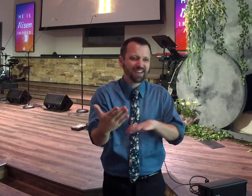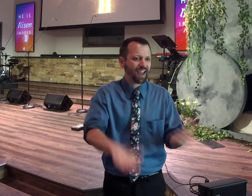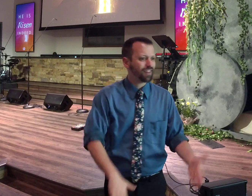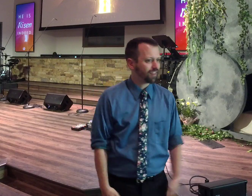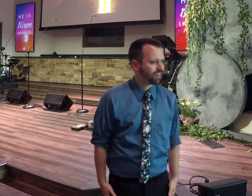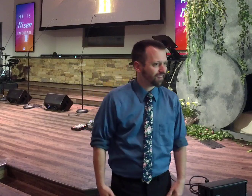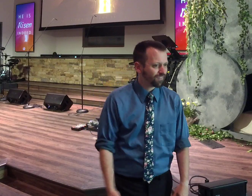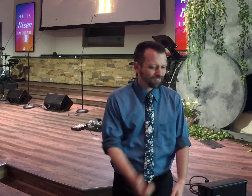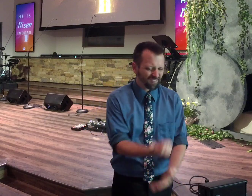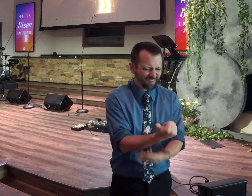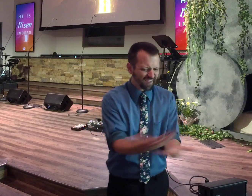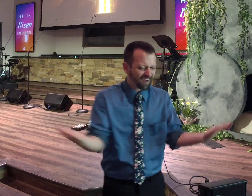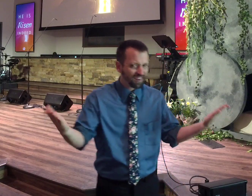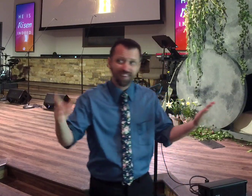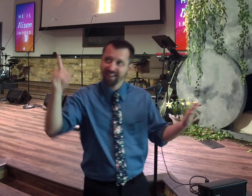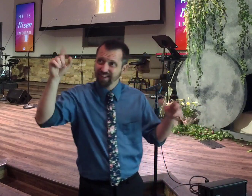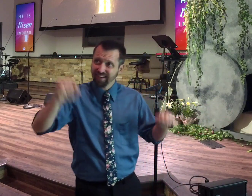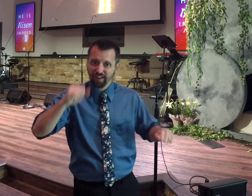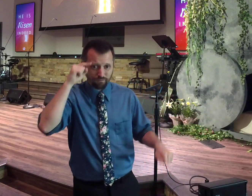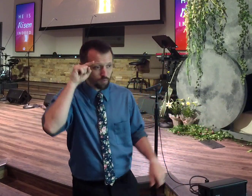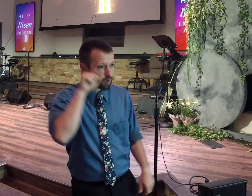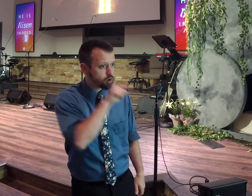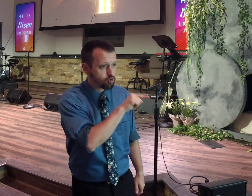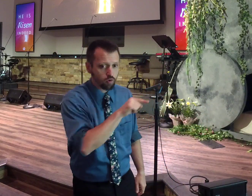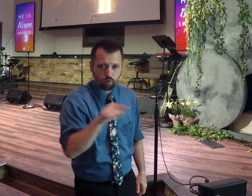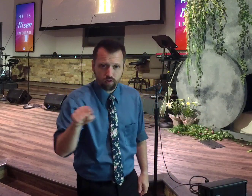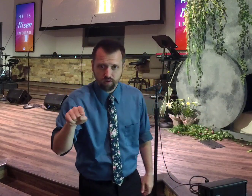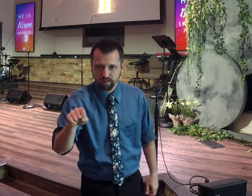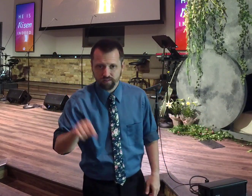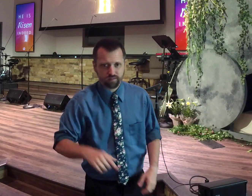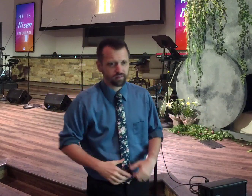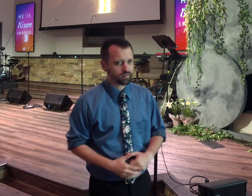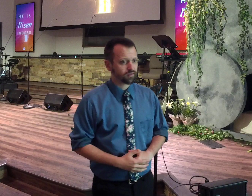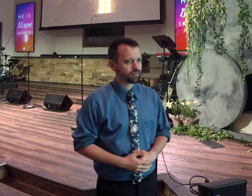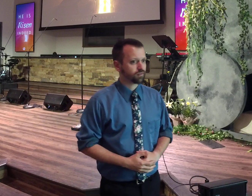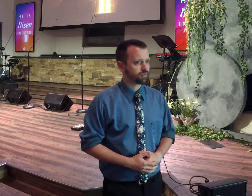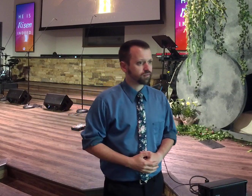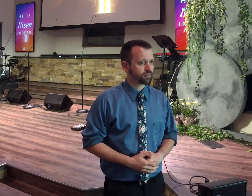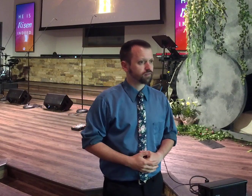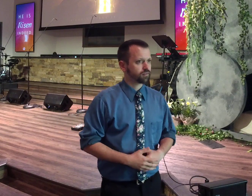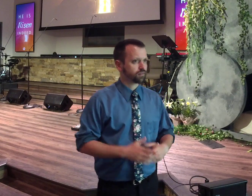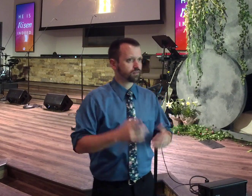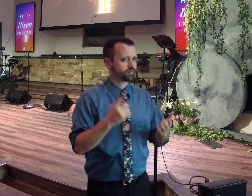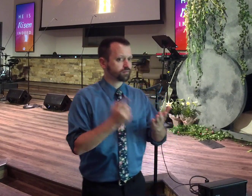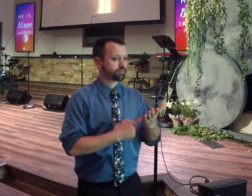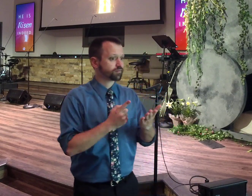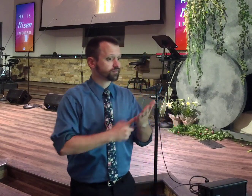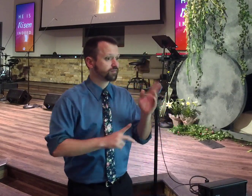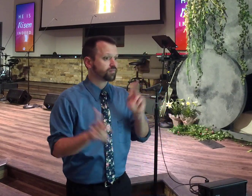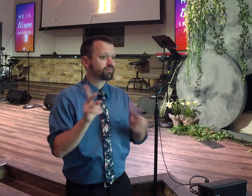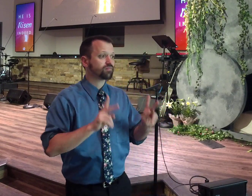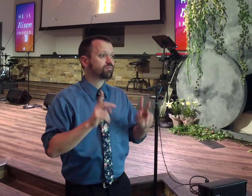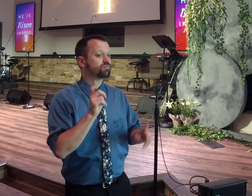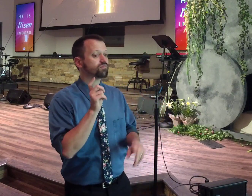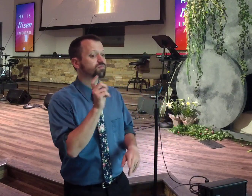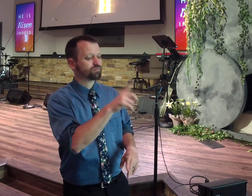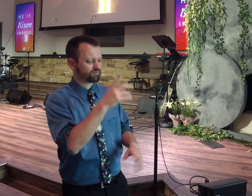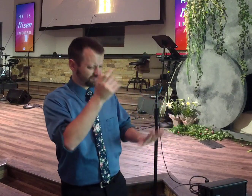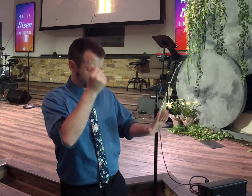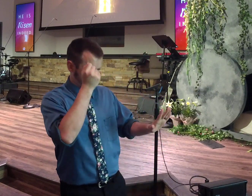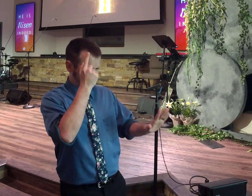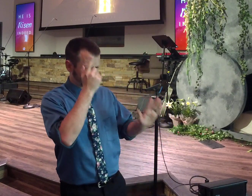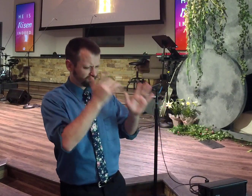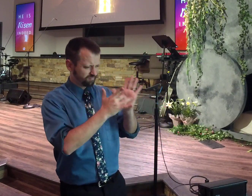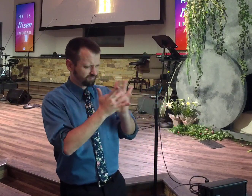can do anything for you. You see, people sometimes ask, okay, I understand that Jesus died